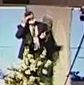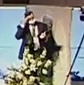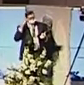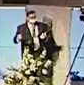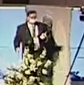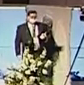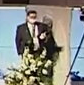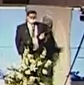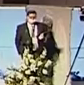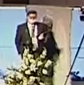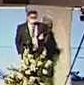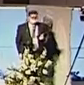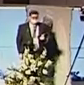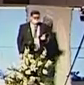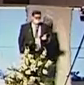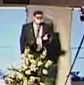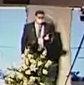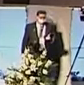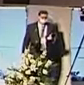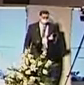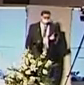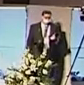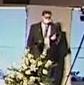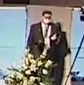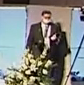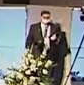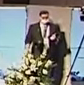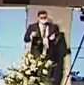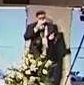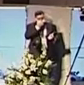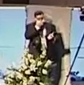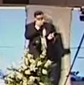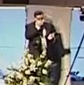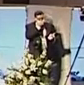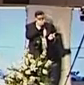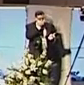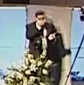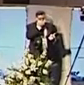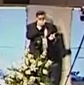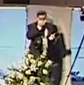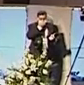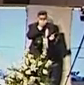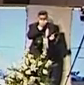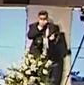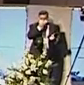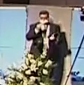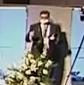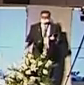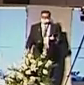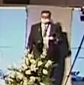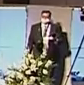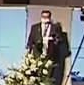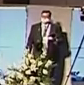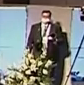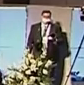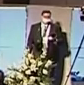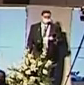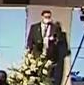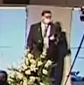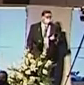so that the family may enter. Please be seated at this moment so that the family may